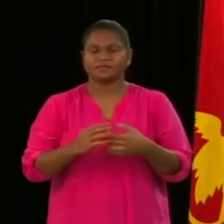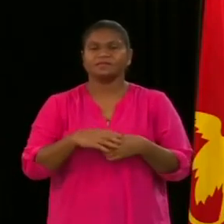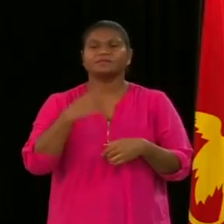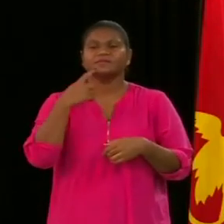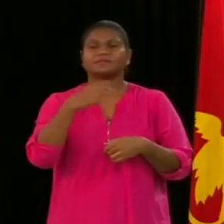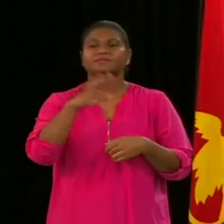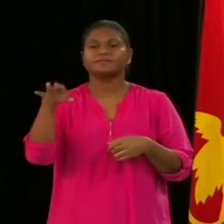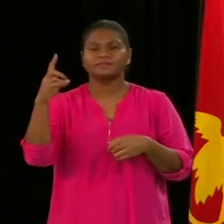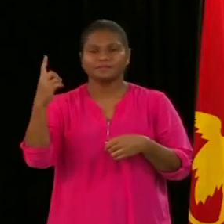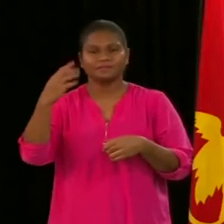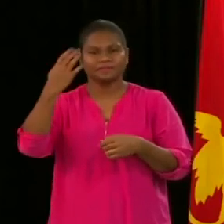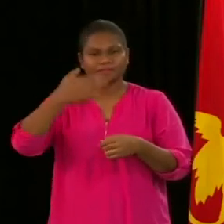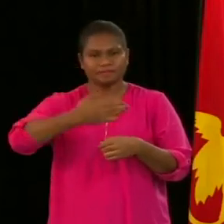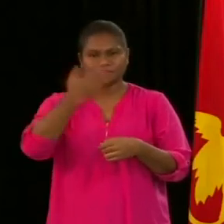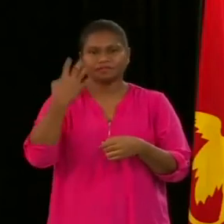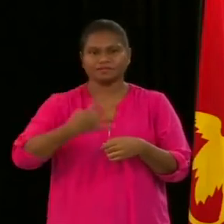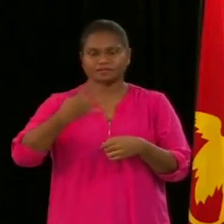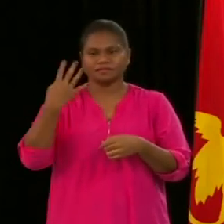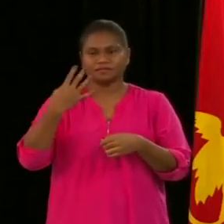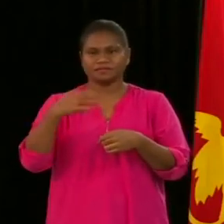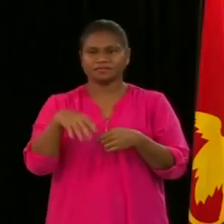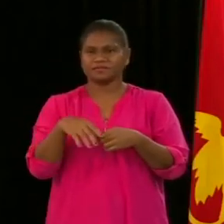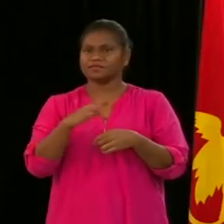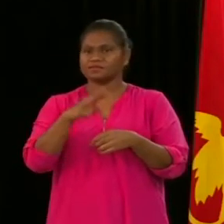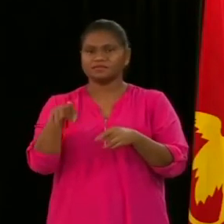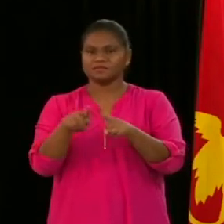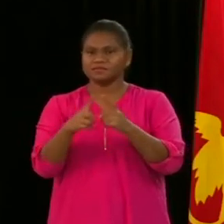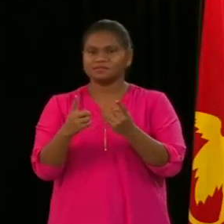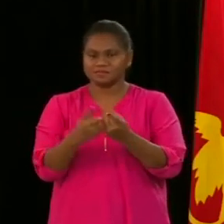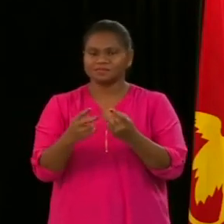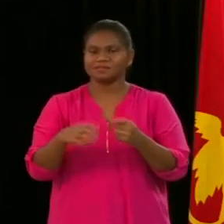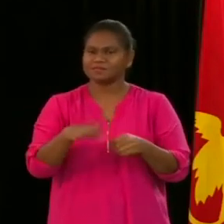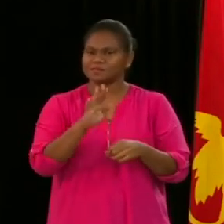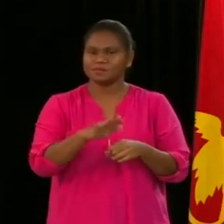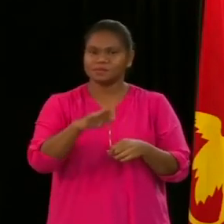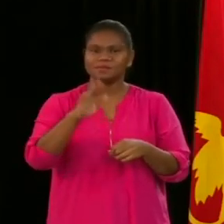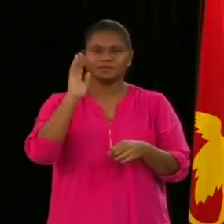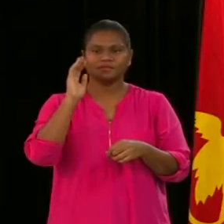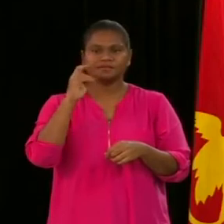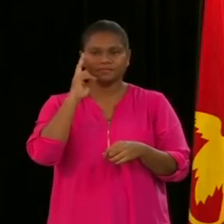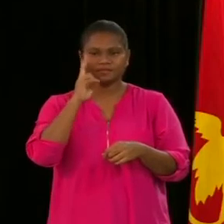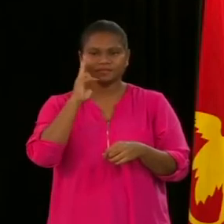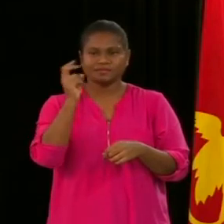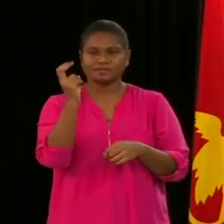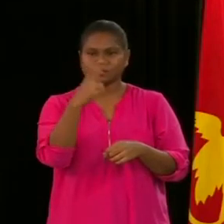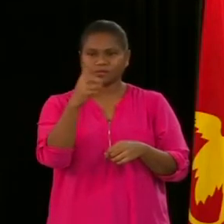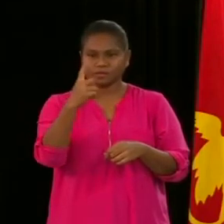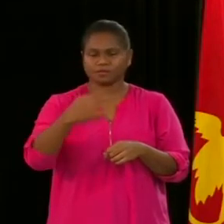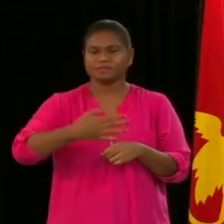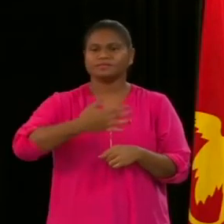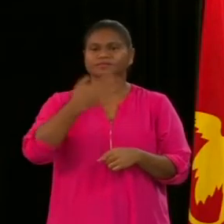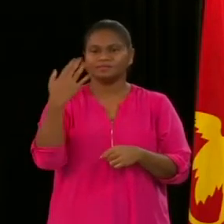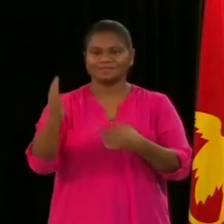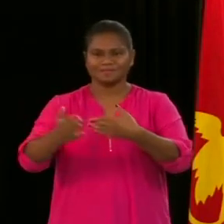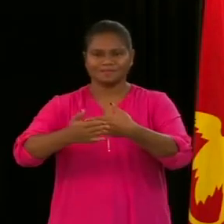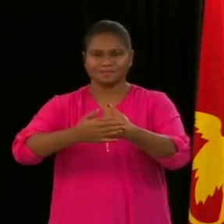that by day 14, this whole thing would have been already resolved, but we just continue to monitor until the day 21 when we then close